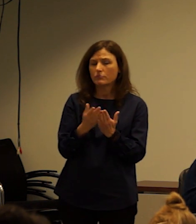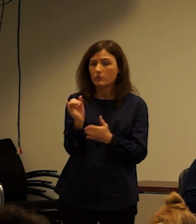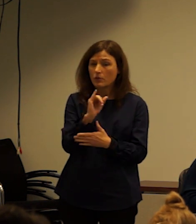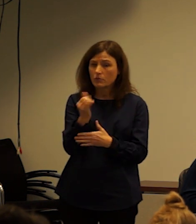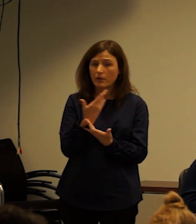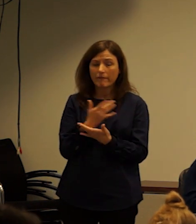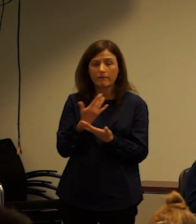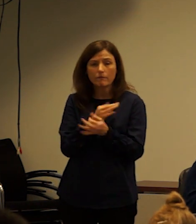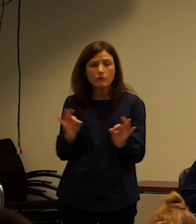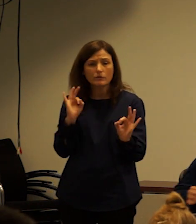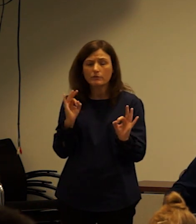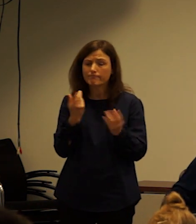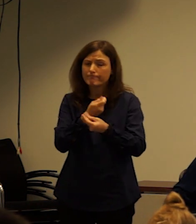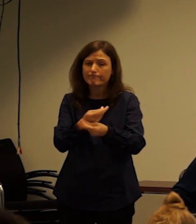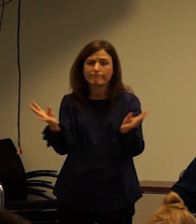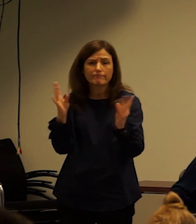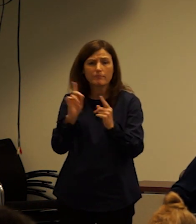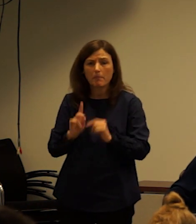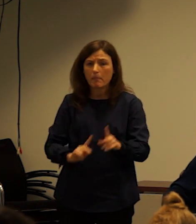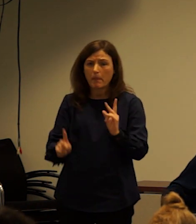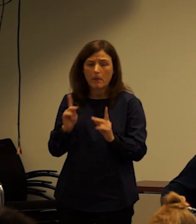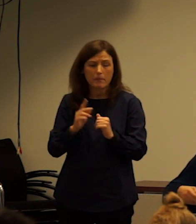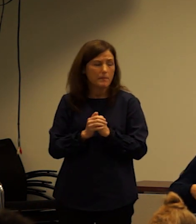free to give it out to people.